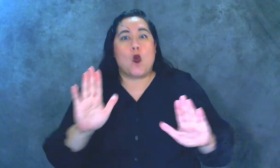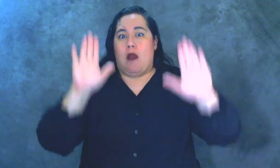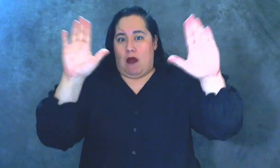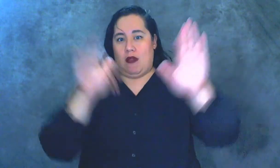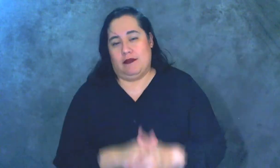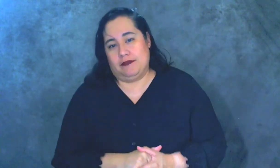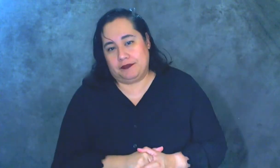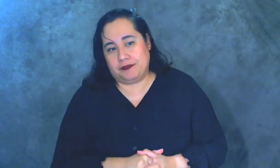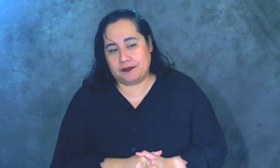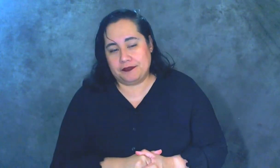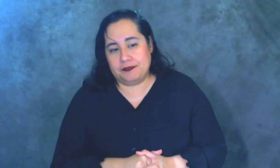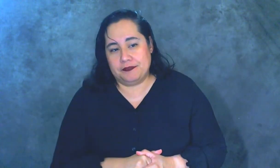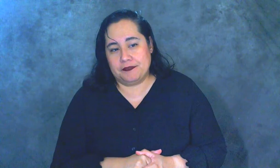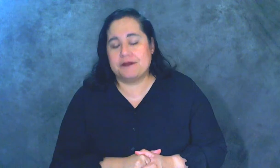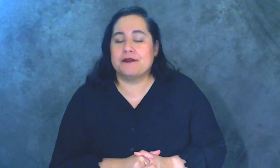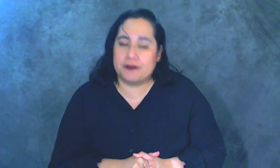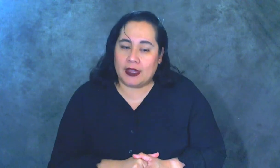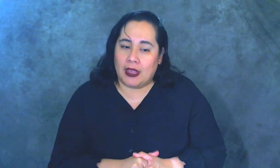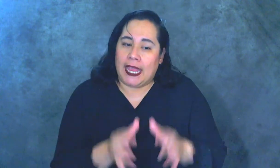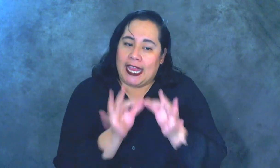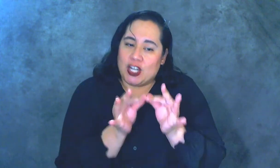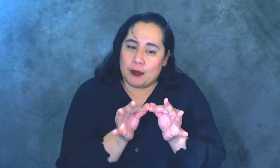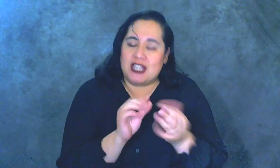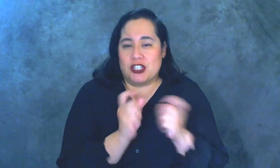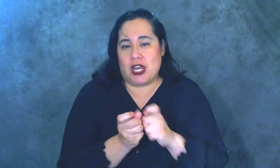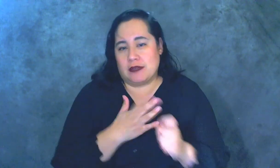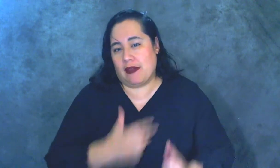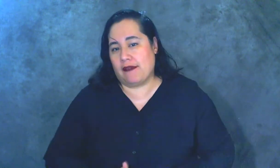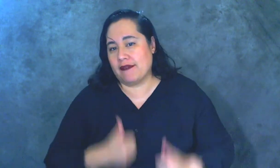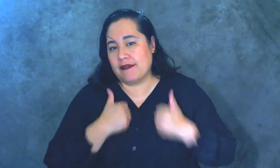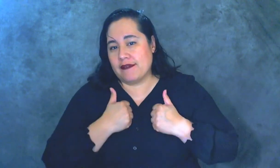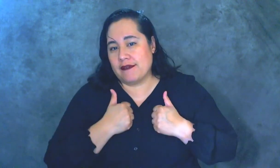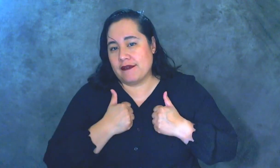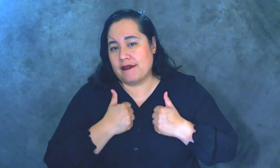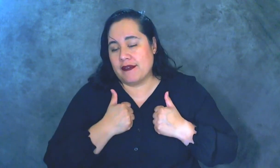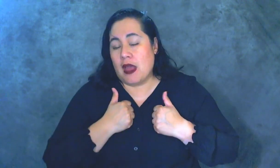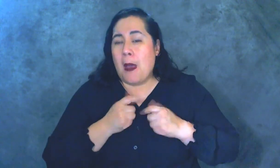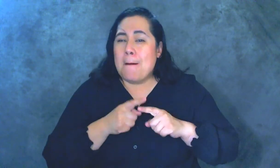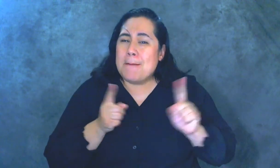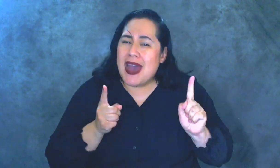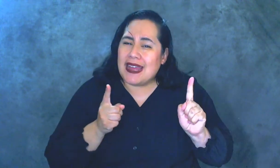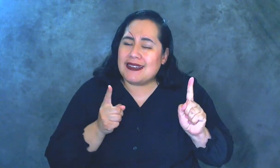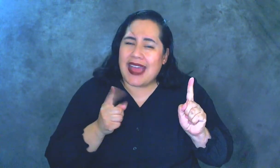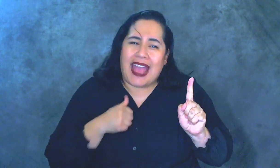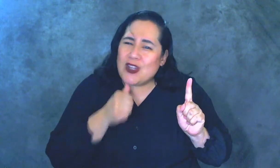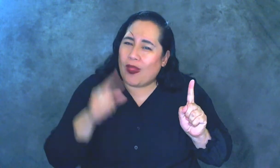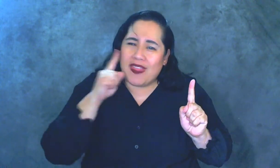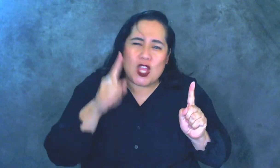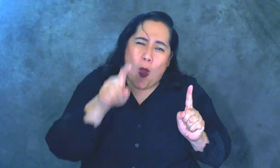Interpreting has changed my life. But I don't think that you have to be an interpreter